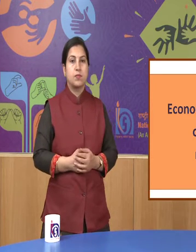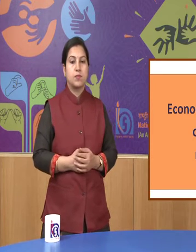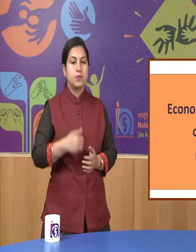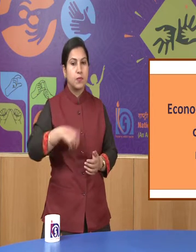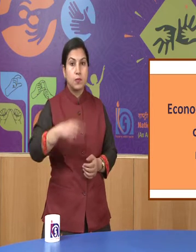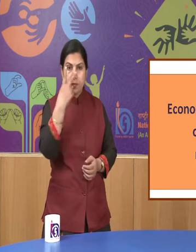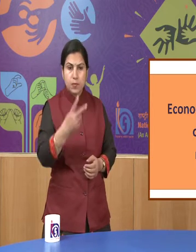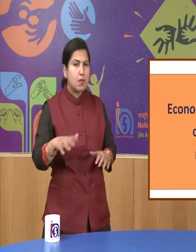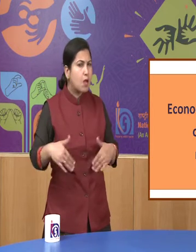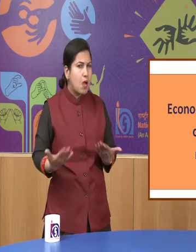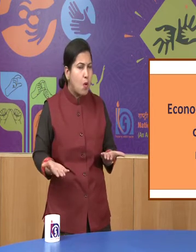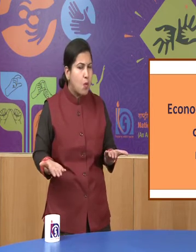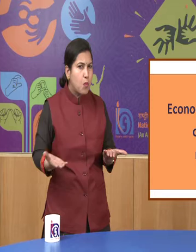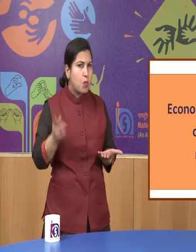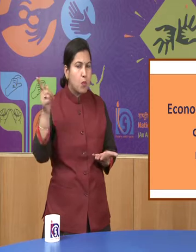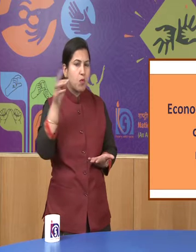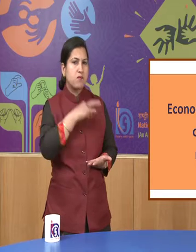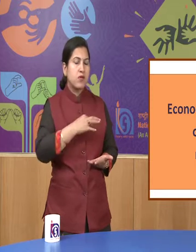Let us find out how.